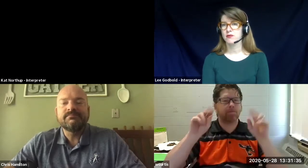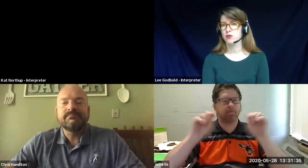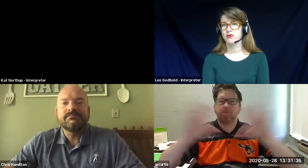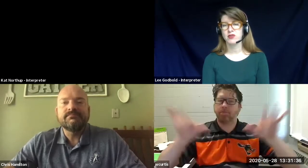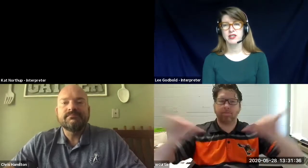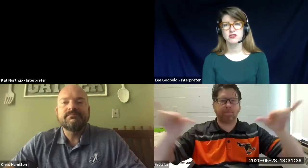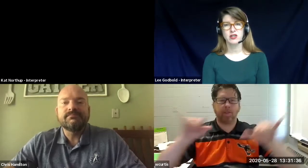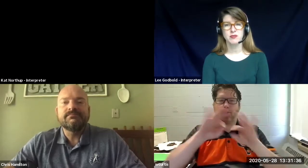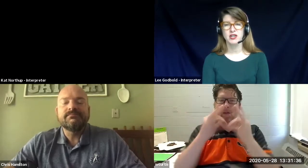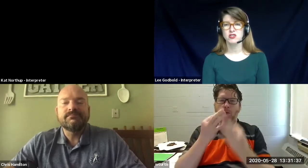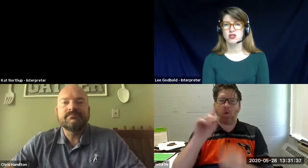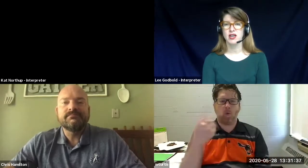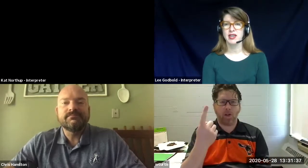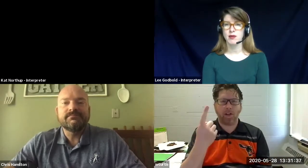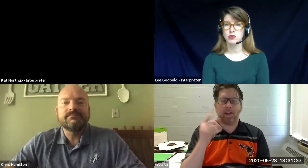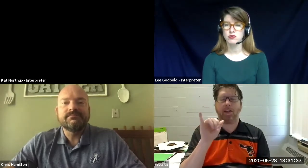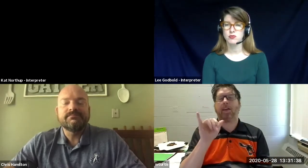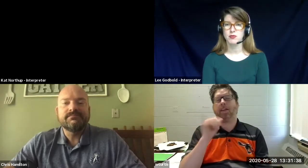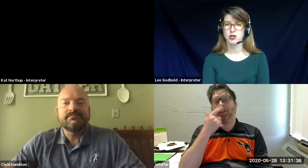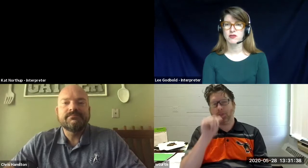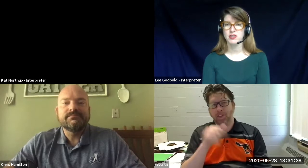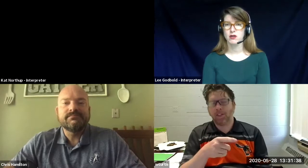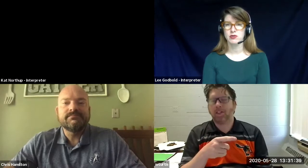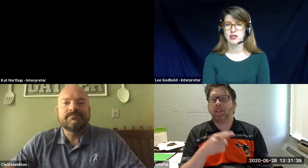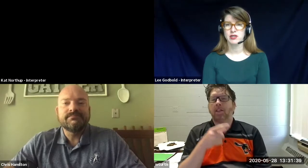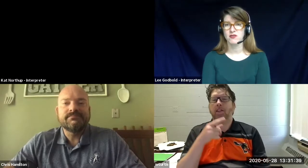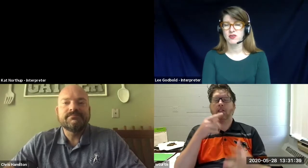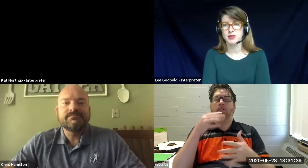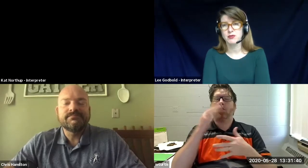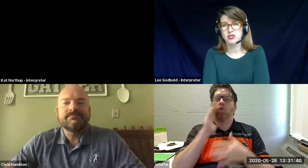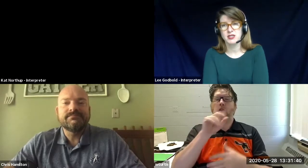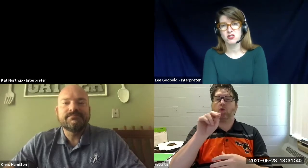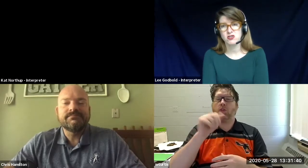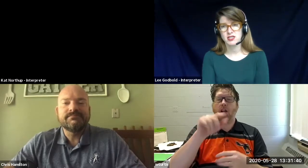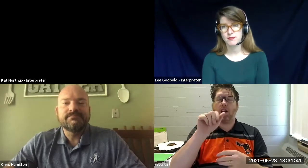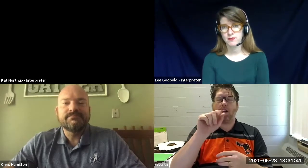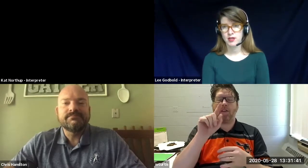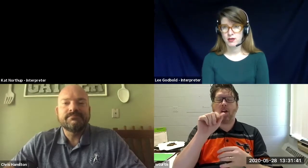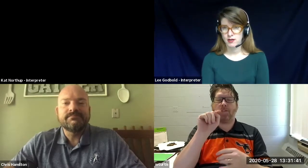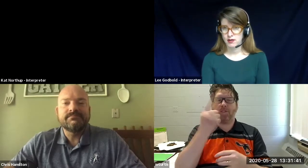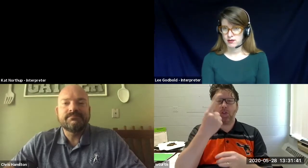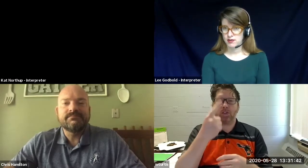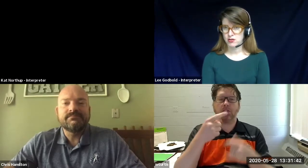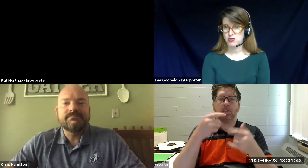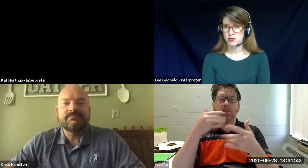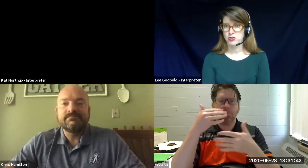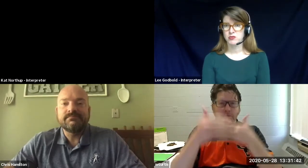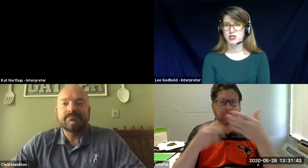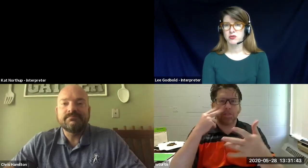Therefore, friends, grandparents are unable to be a part of it, only immediate family, which has been interesting. They're also going to be